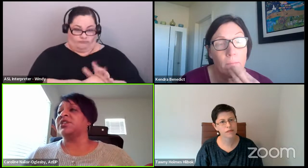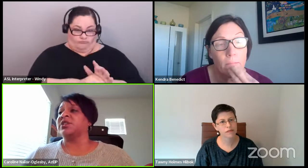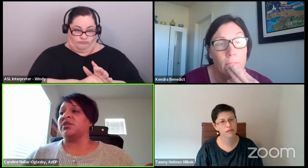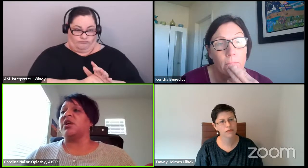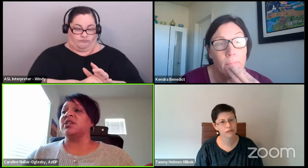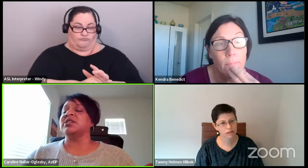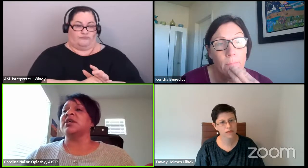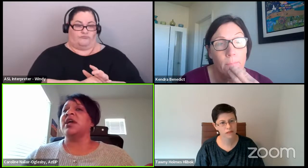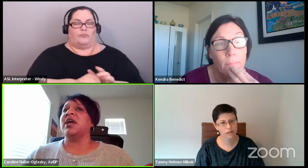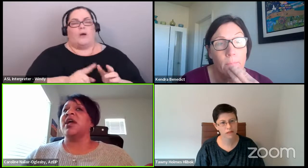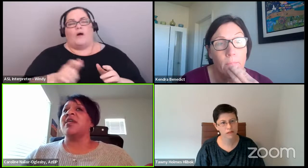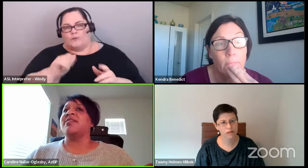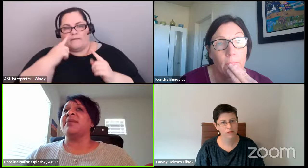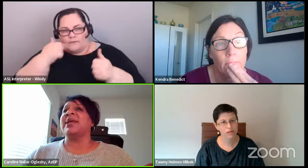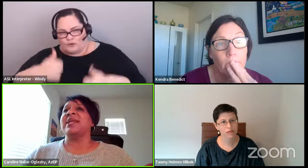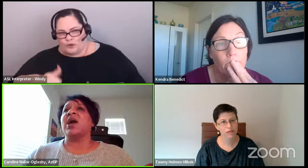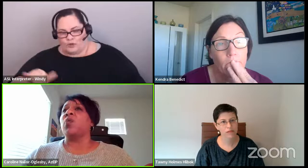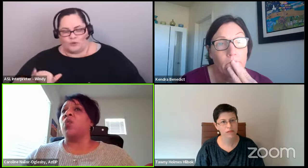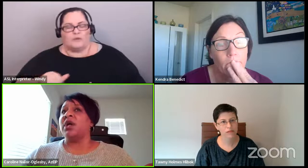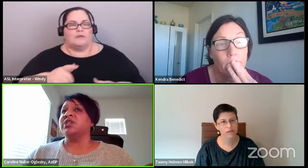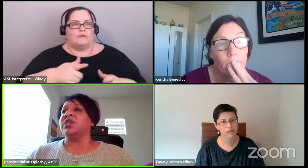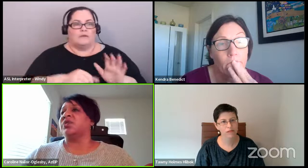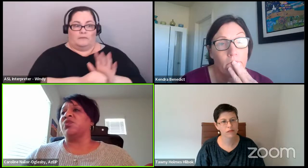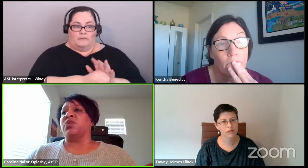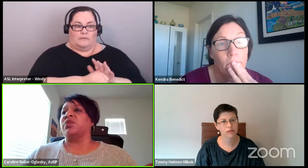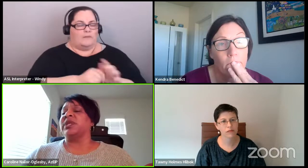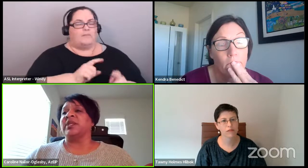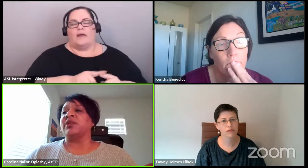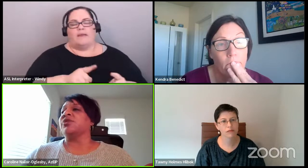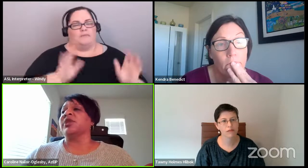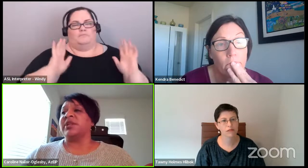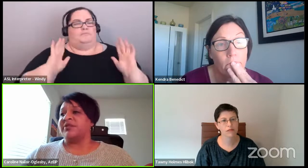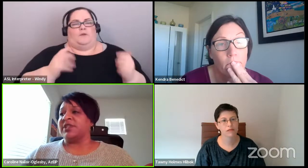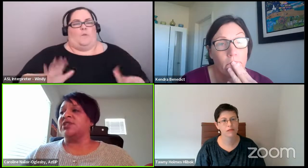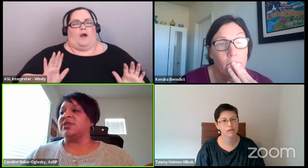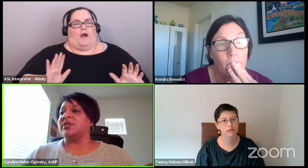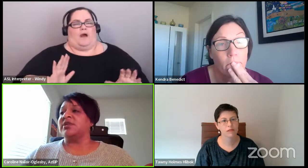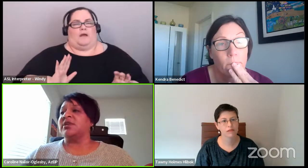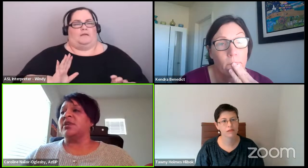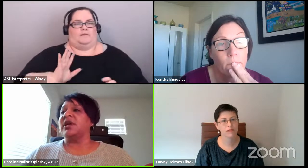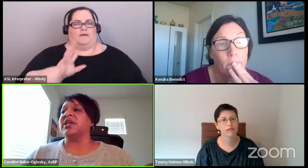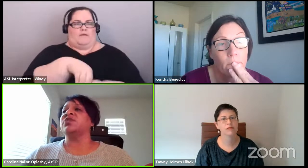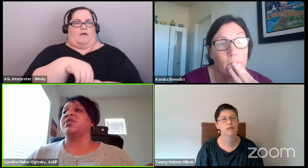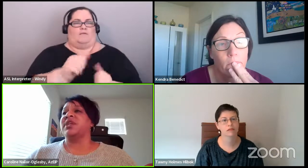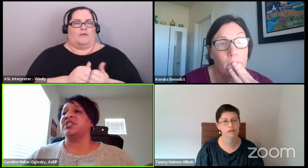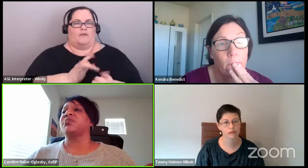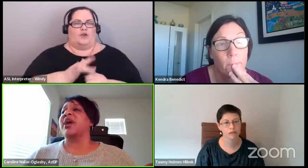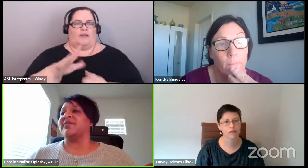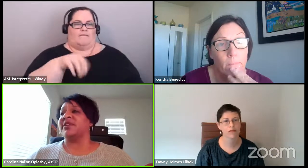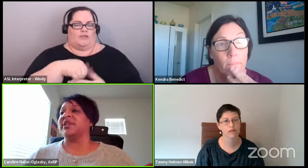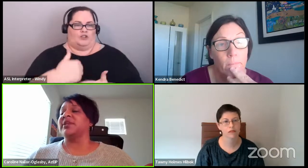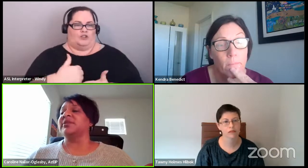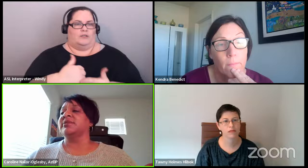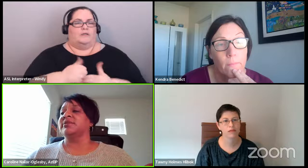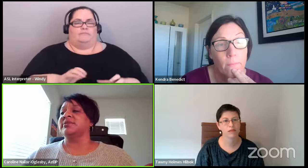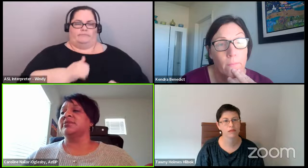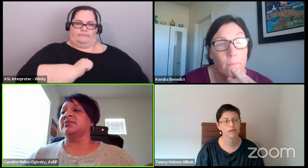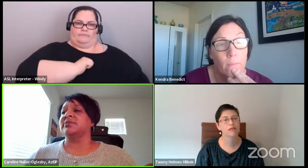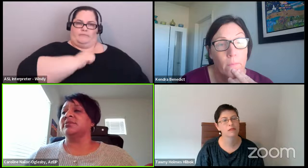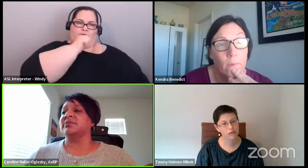or vision loss. They may not want to enroll in early intervention and do things